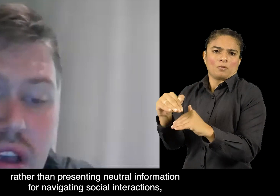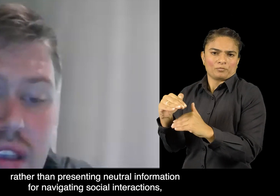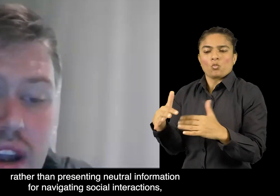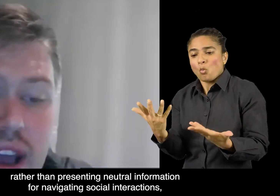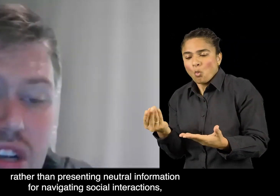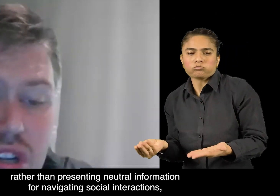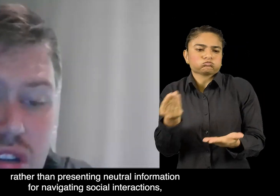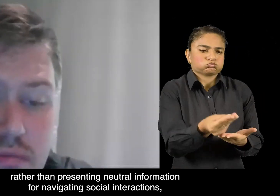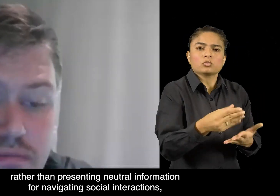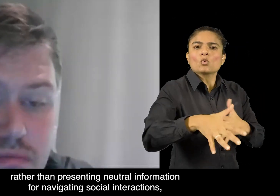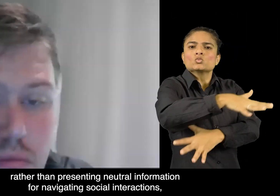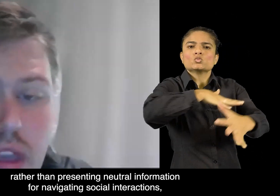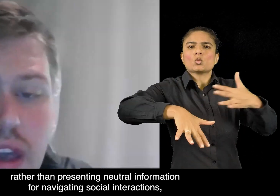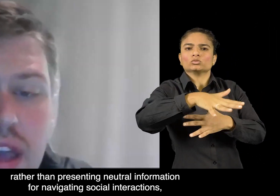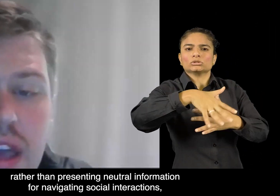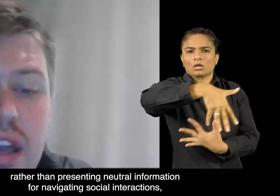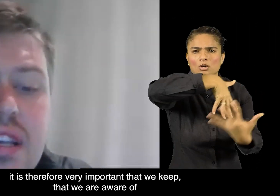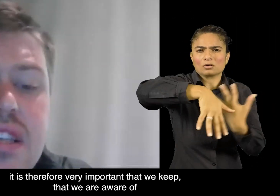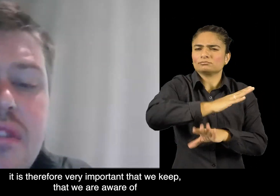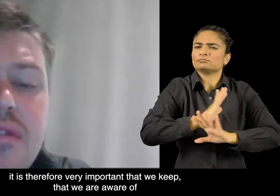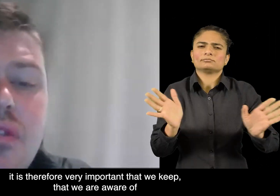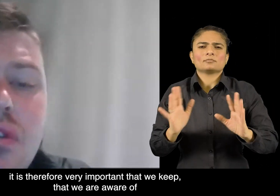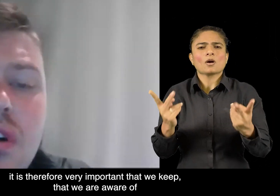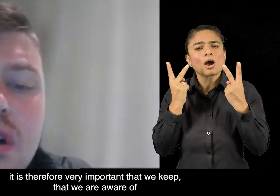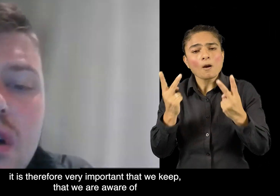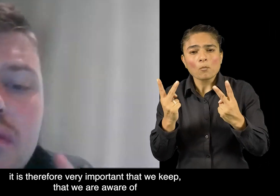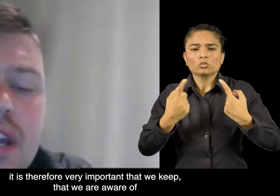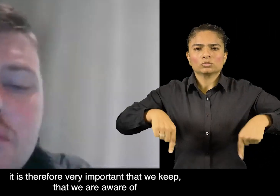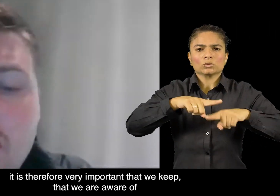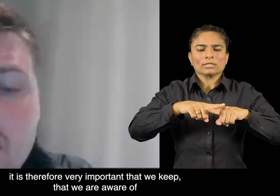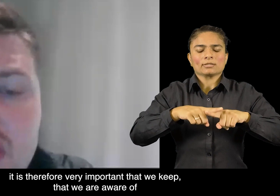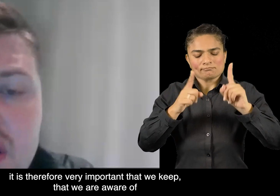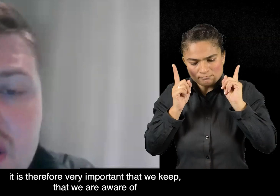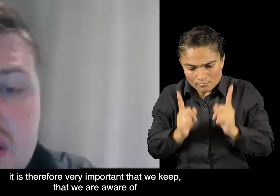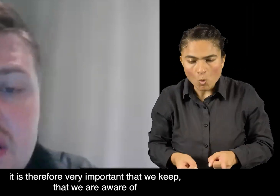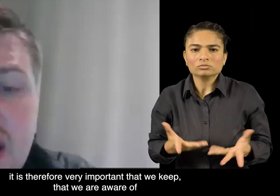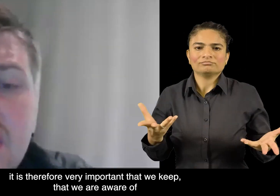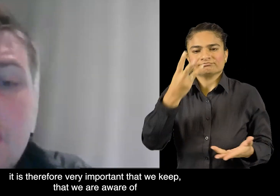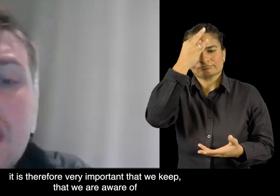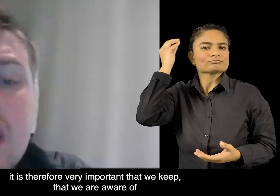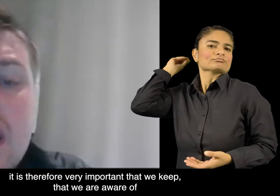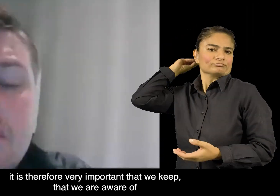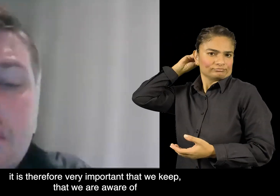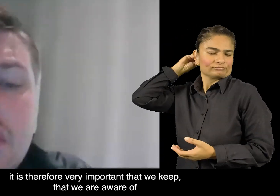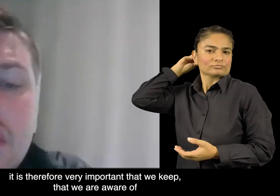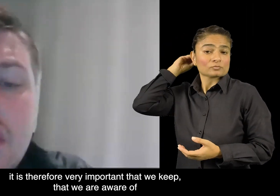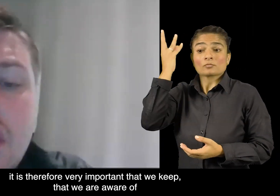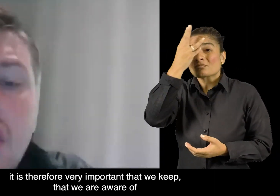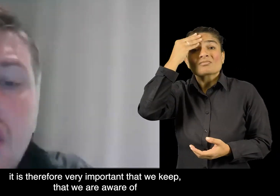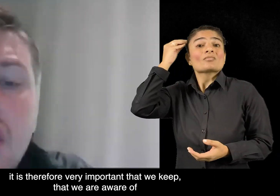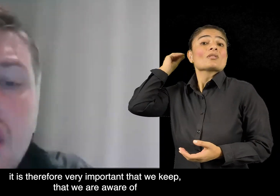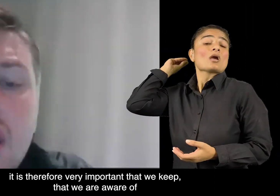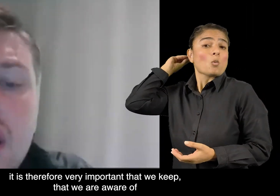social interactions. It is therefore very important that we keep